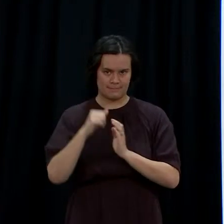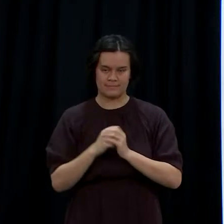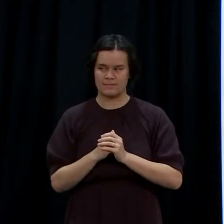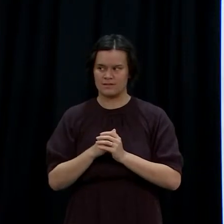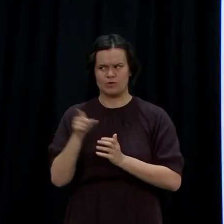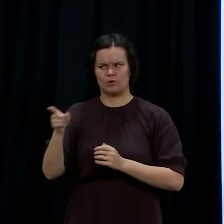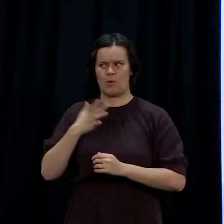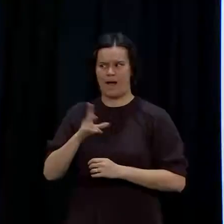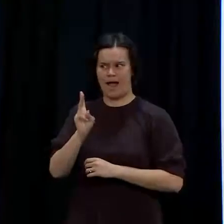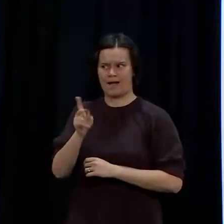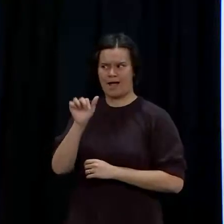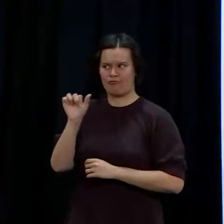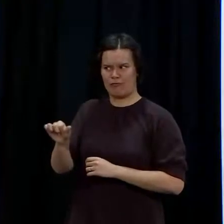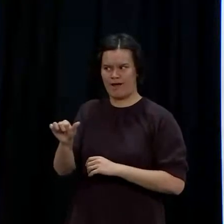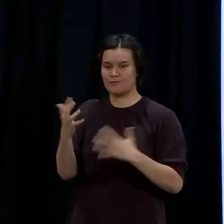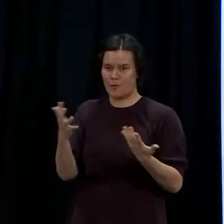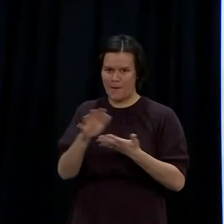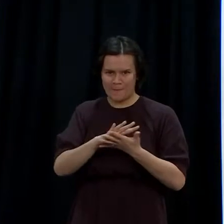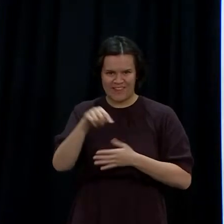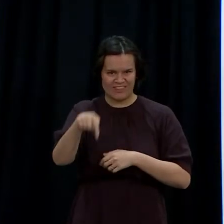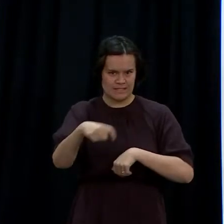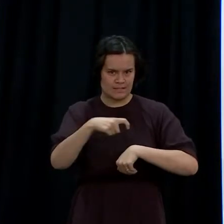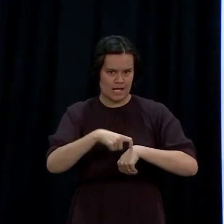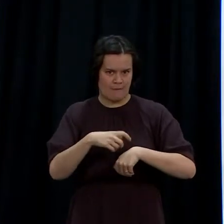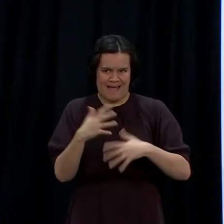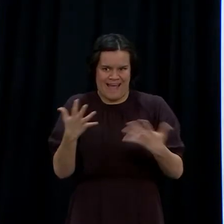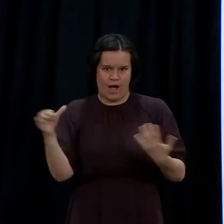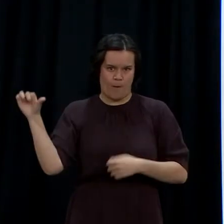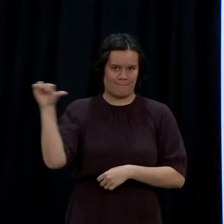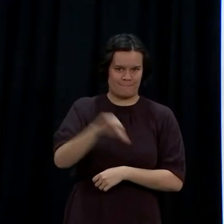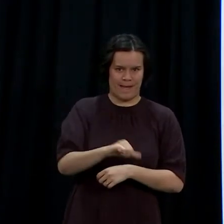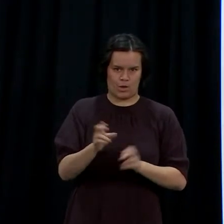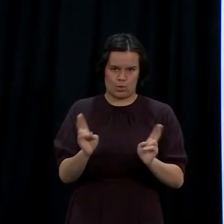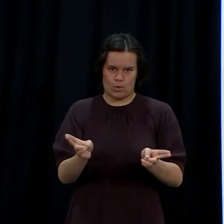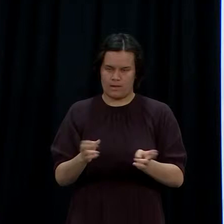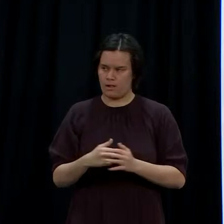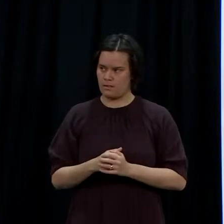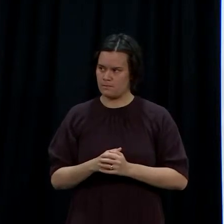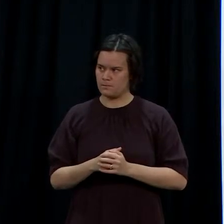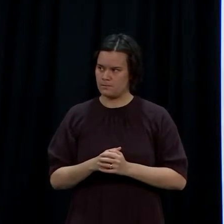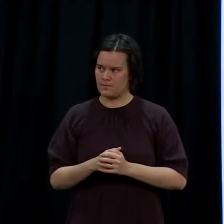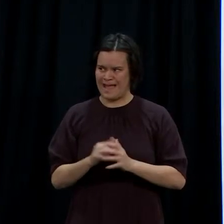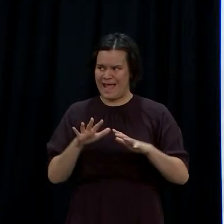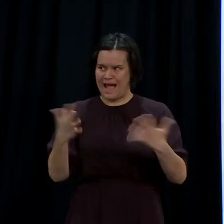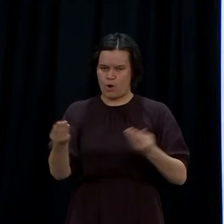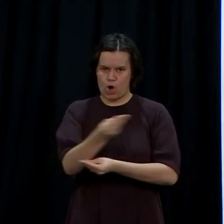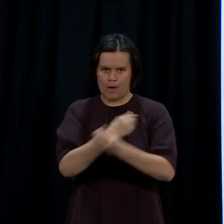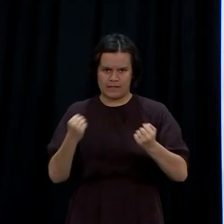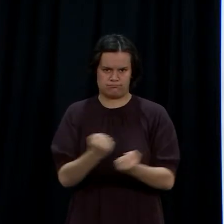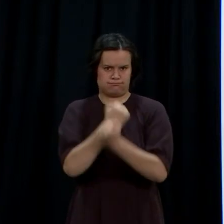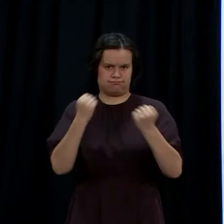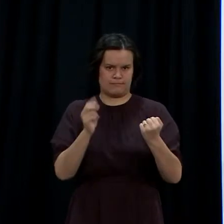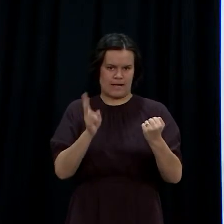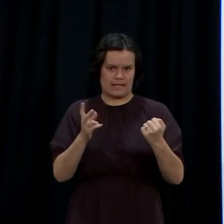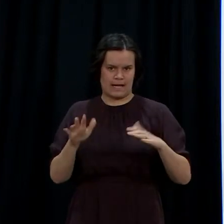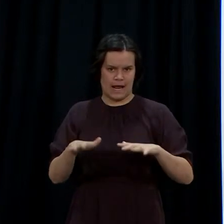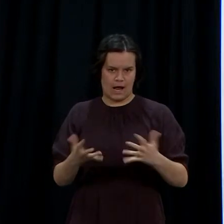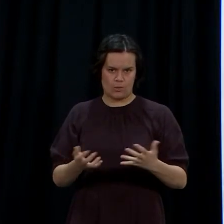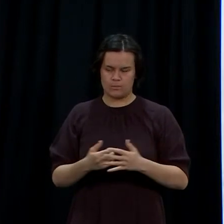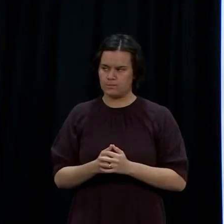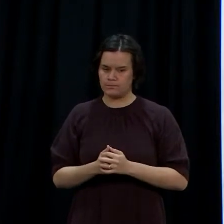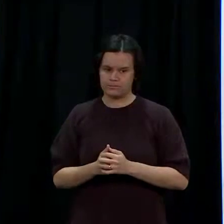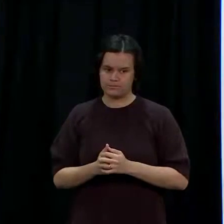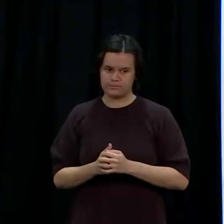of picking up the slack of what's filling the hole of the housing market? Well, I don't necessarily look at it that way. The point that I'm making is